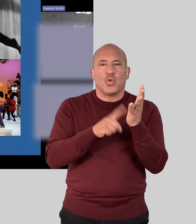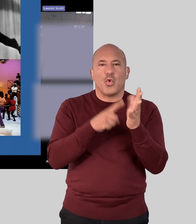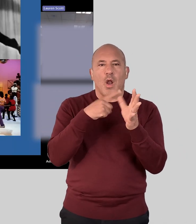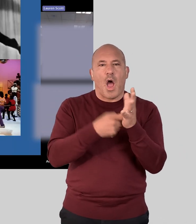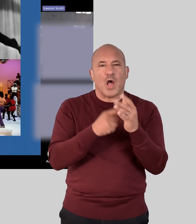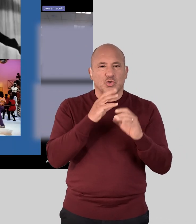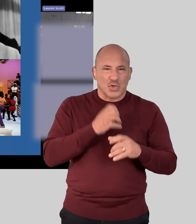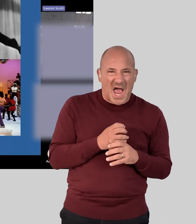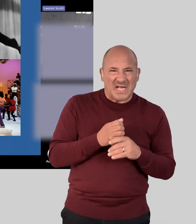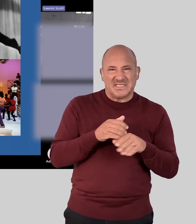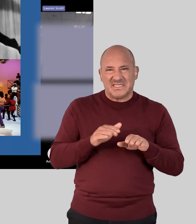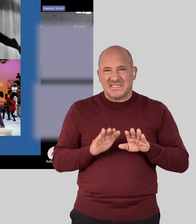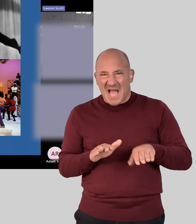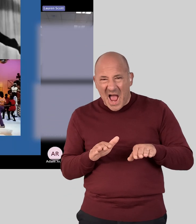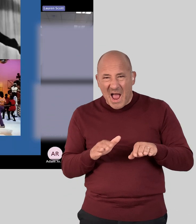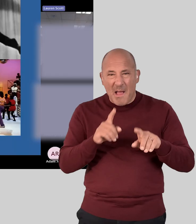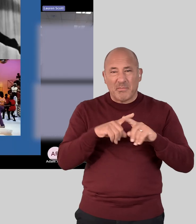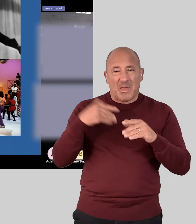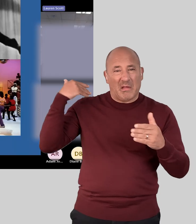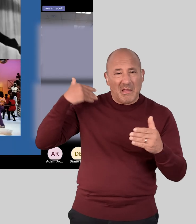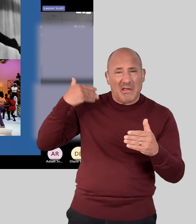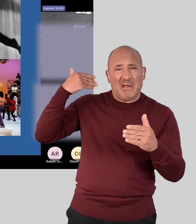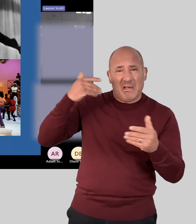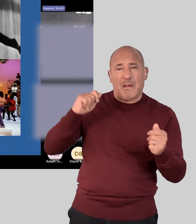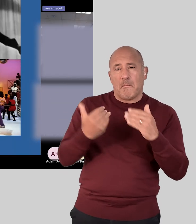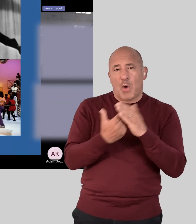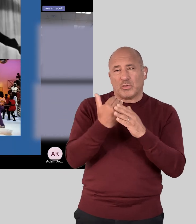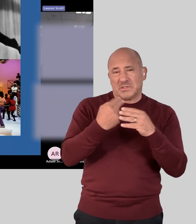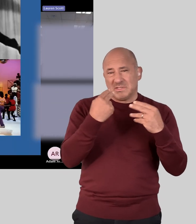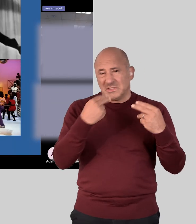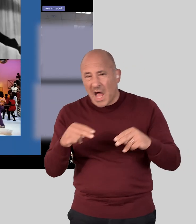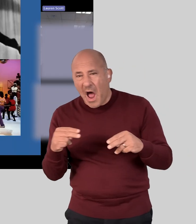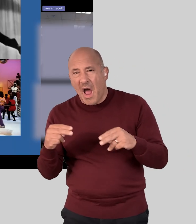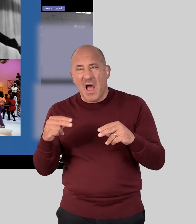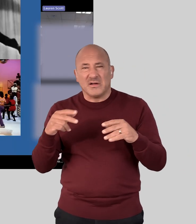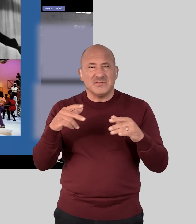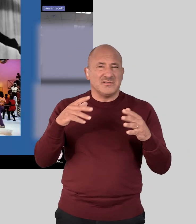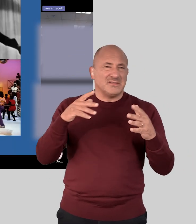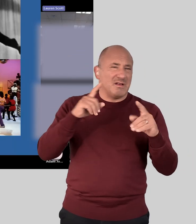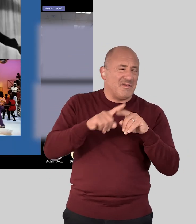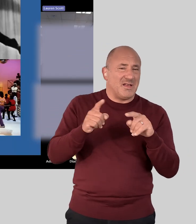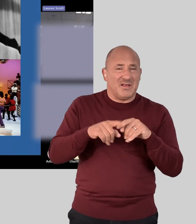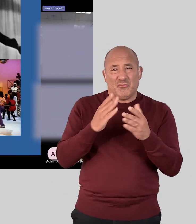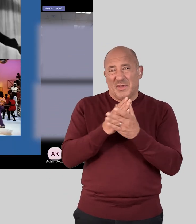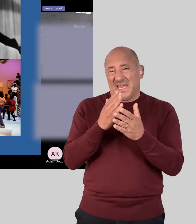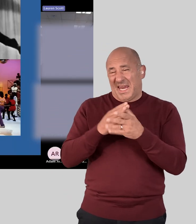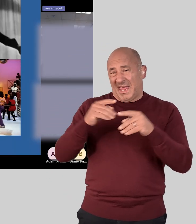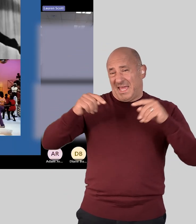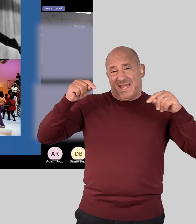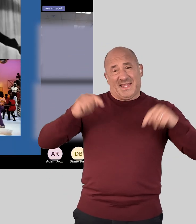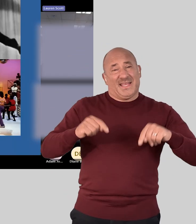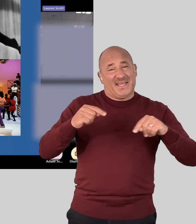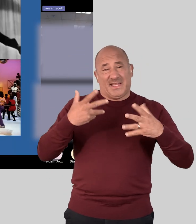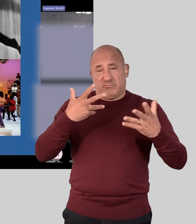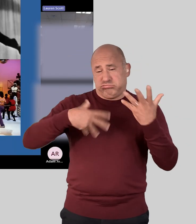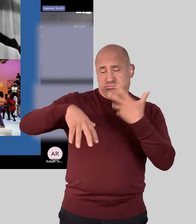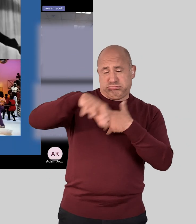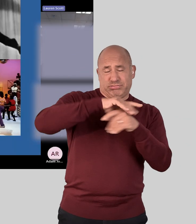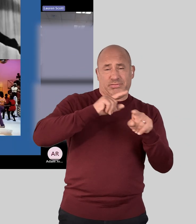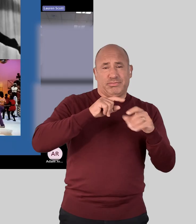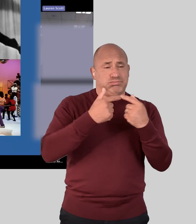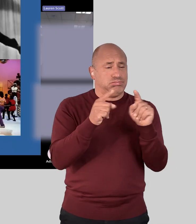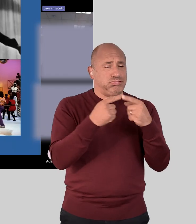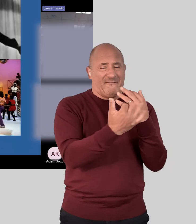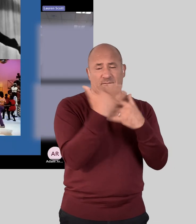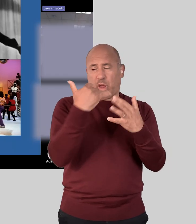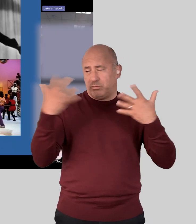vernacular jazz, tap, and as we move through history, things like modern dance and lots of hip